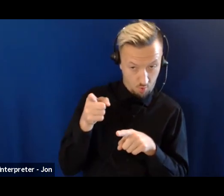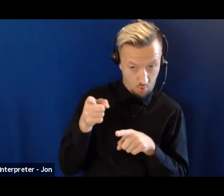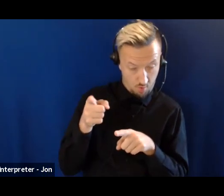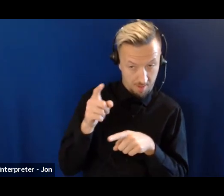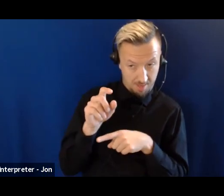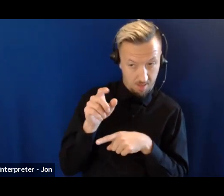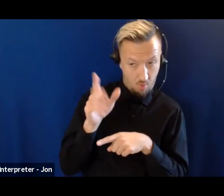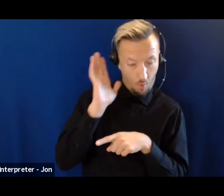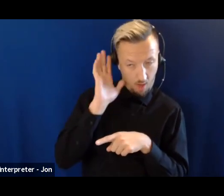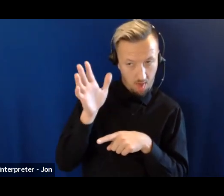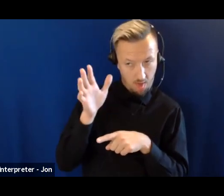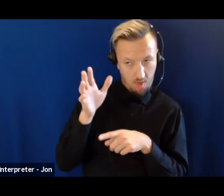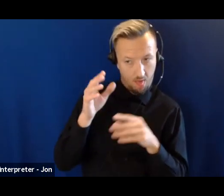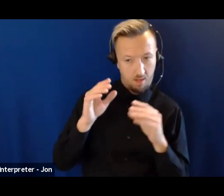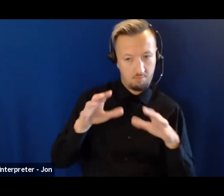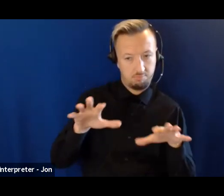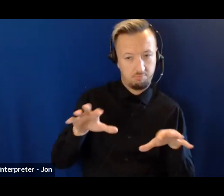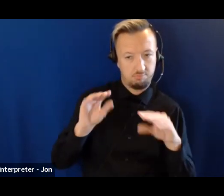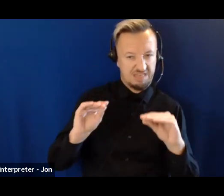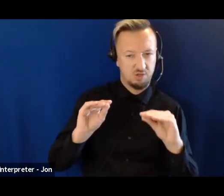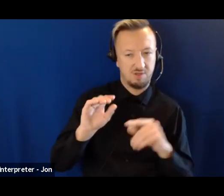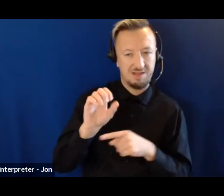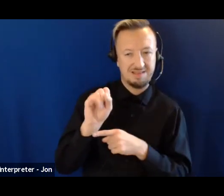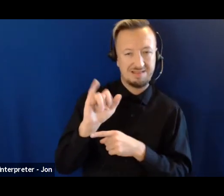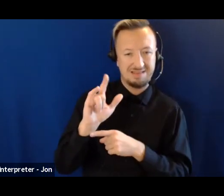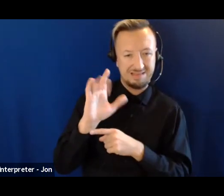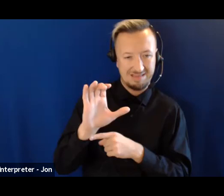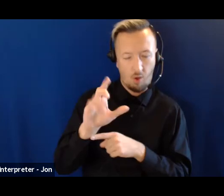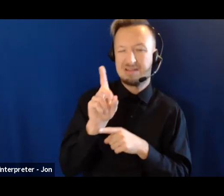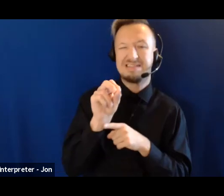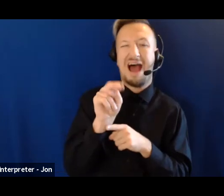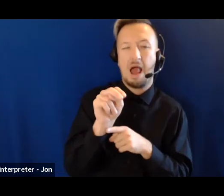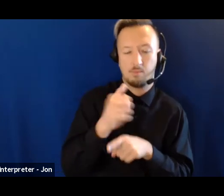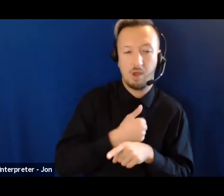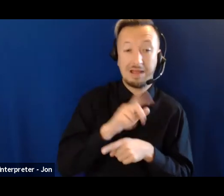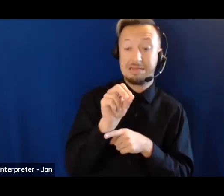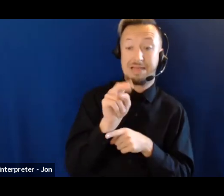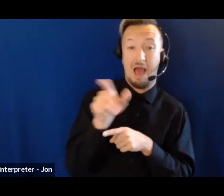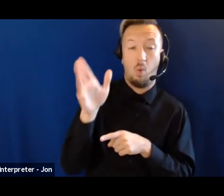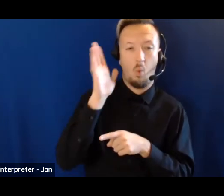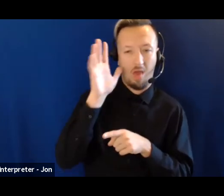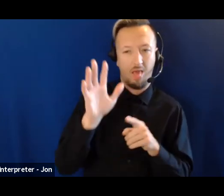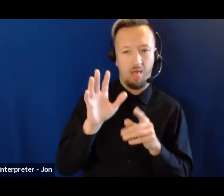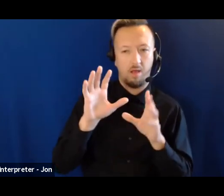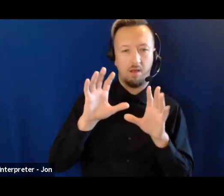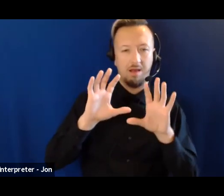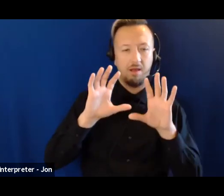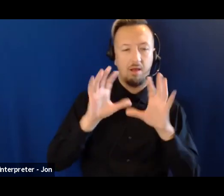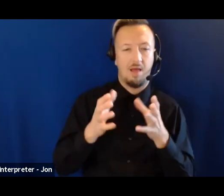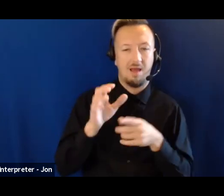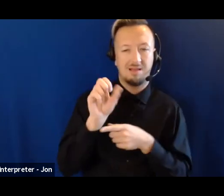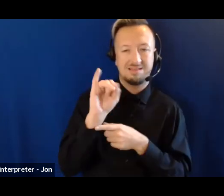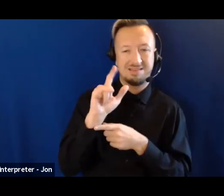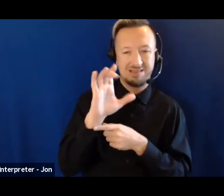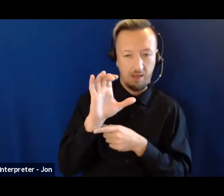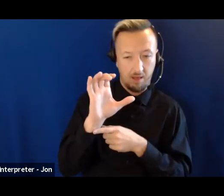peer support session on Thursday, correct? I am, yes. Okay. Yeah, so that's a good one for SILCs to go to